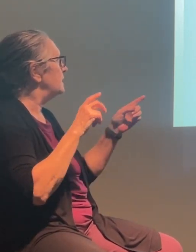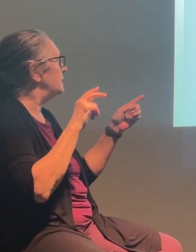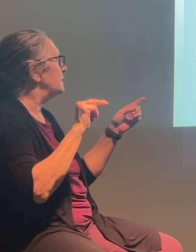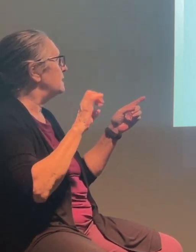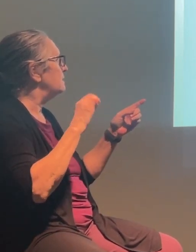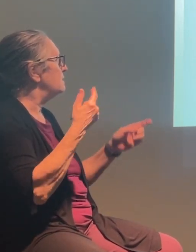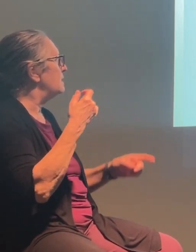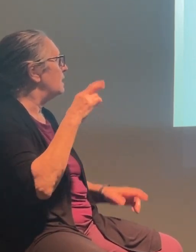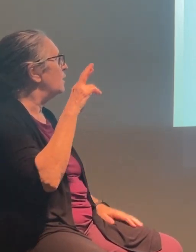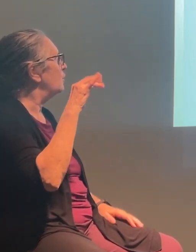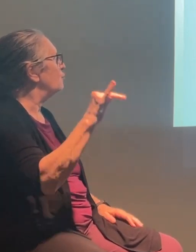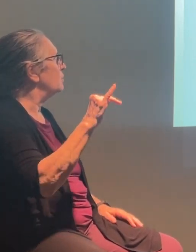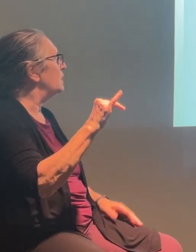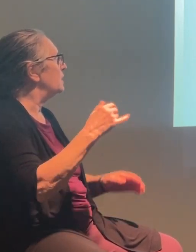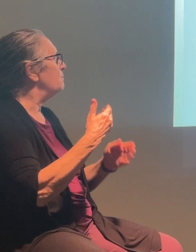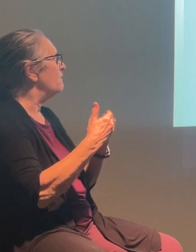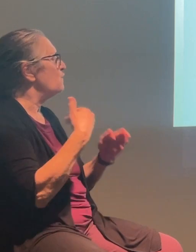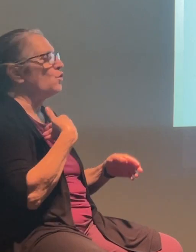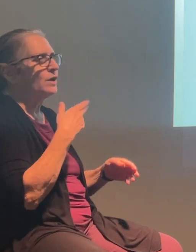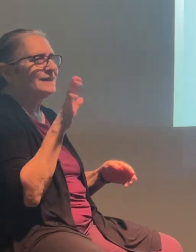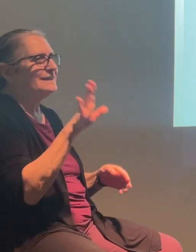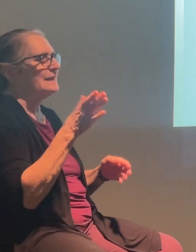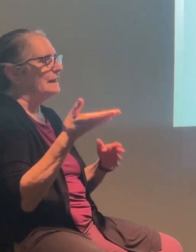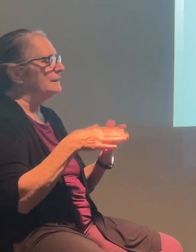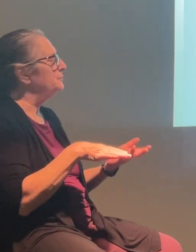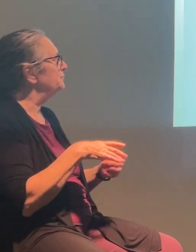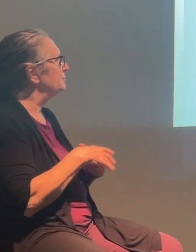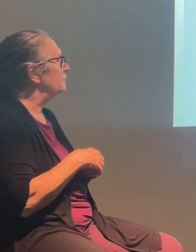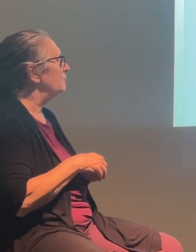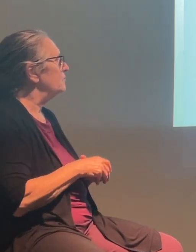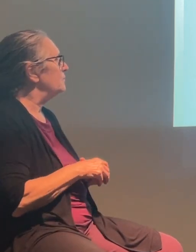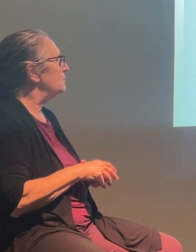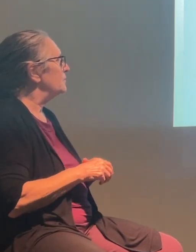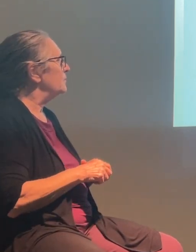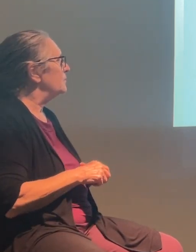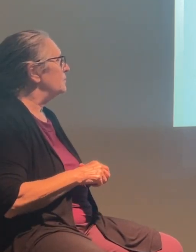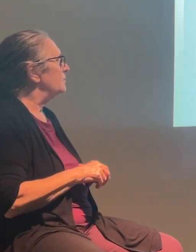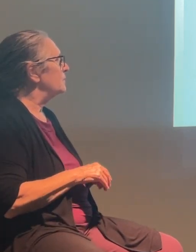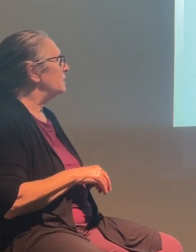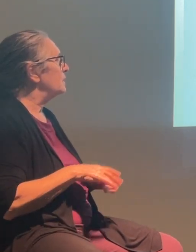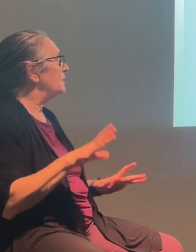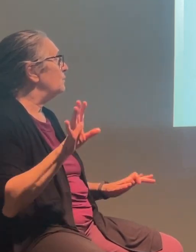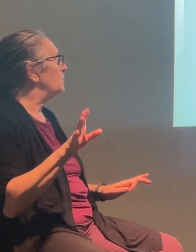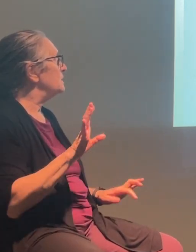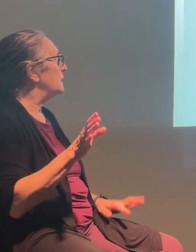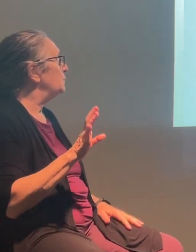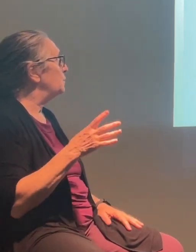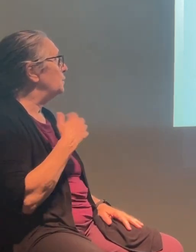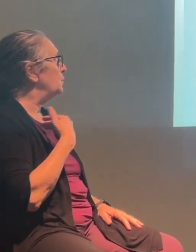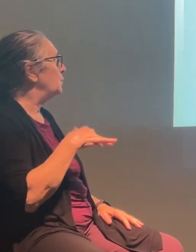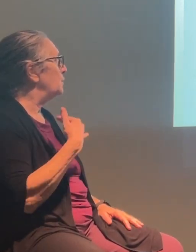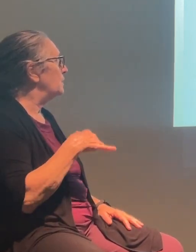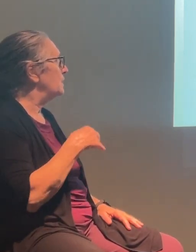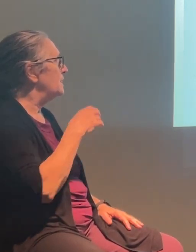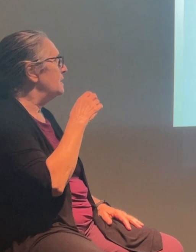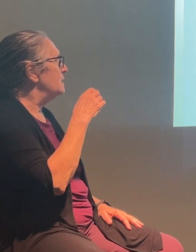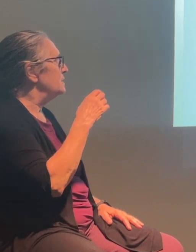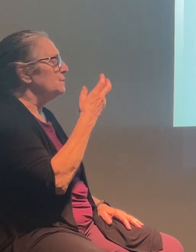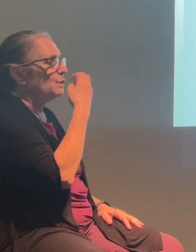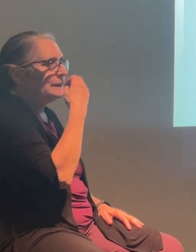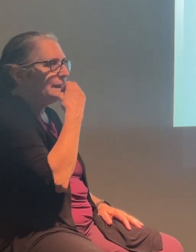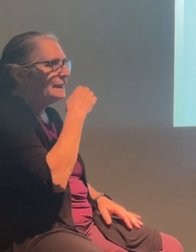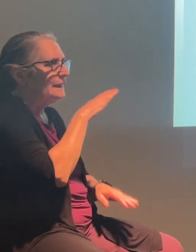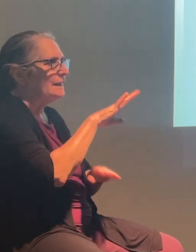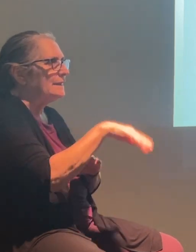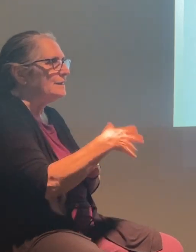she completely milked it for a while. It was known as an arrange thing by the studios for PR, and she would only leave at night and look always